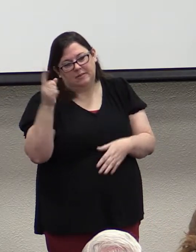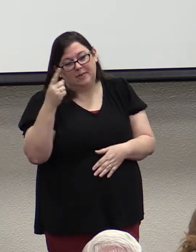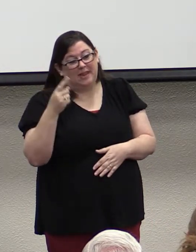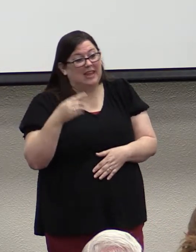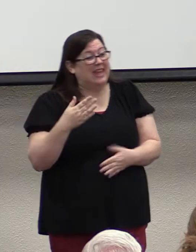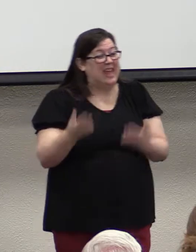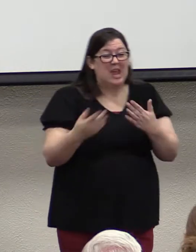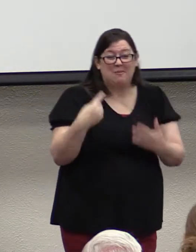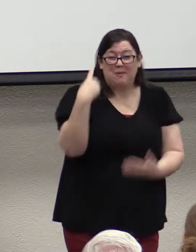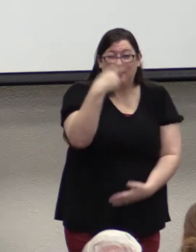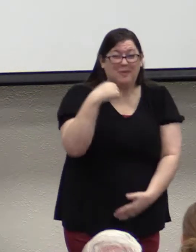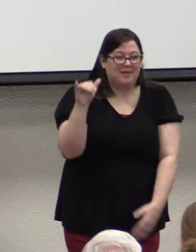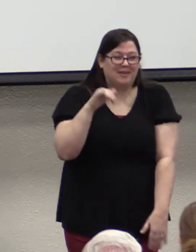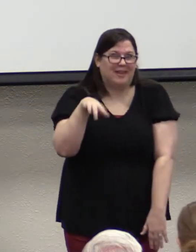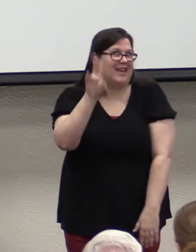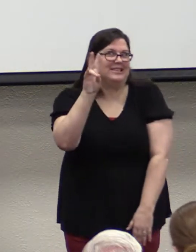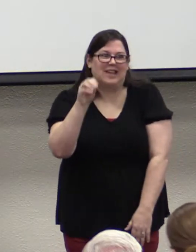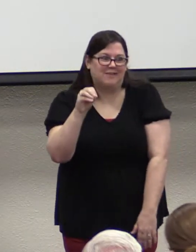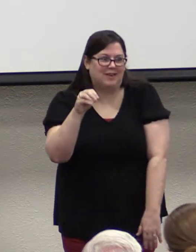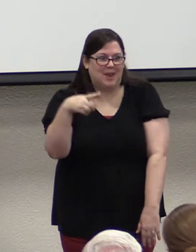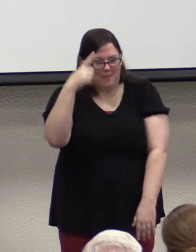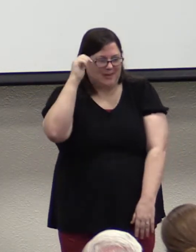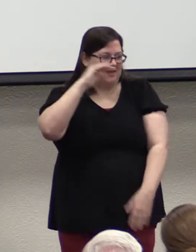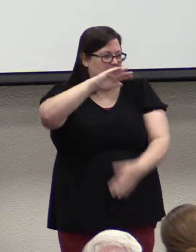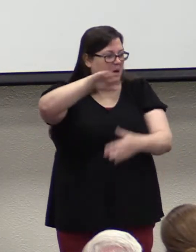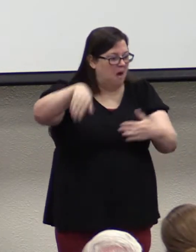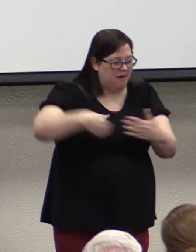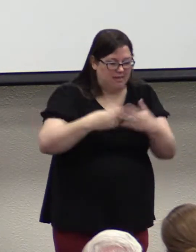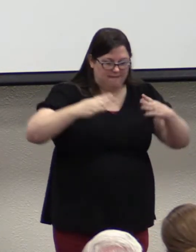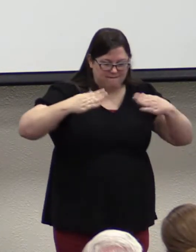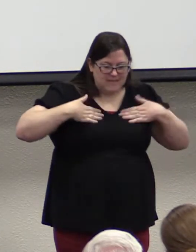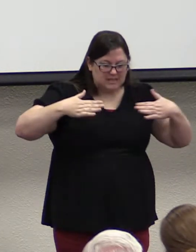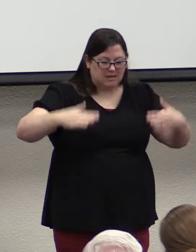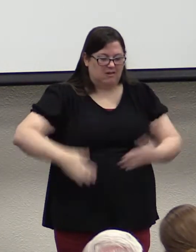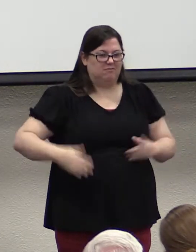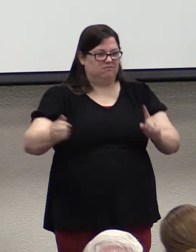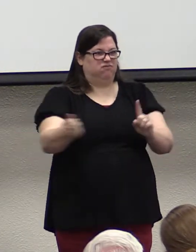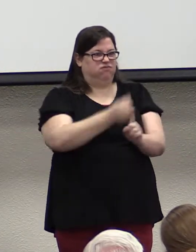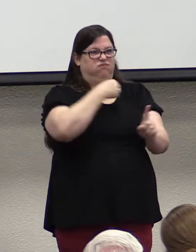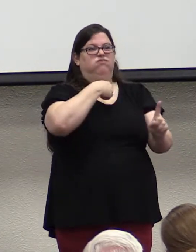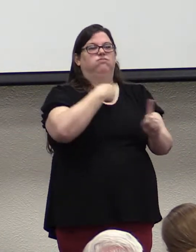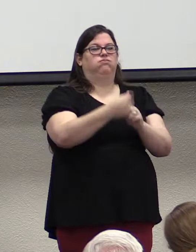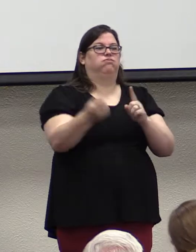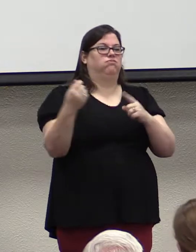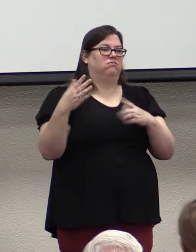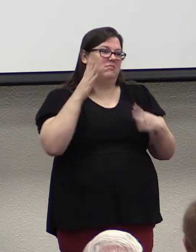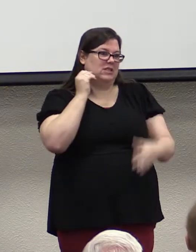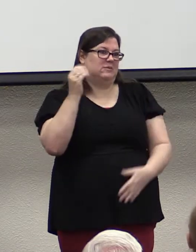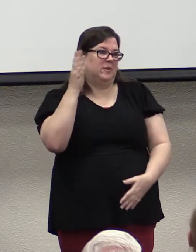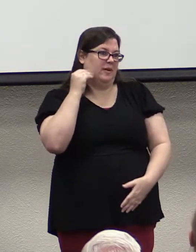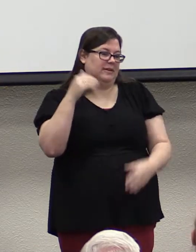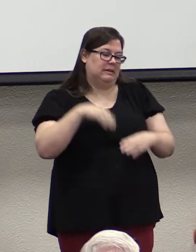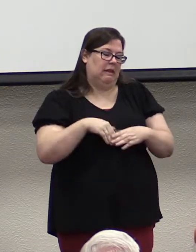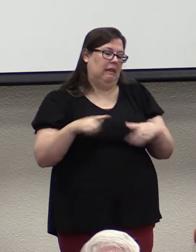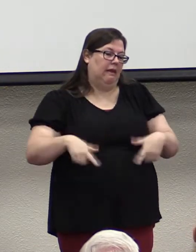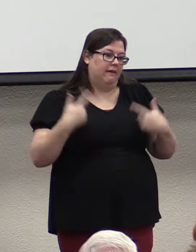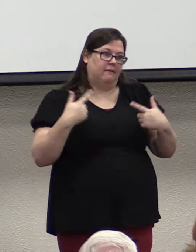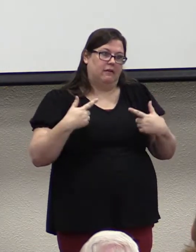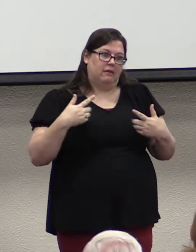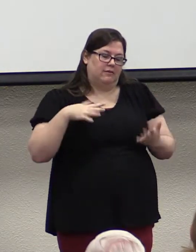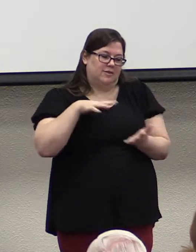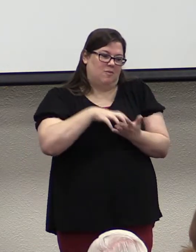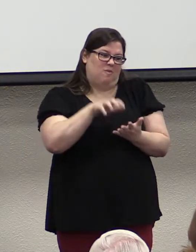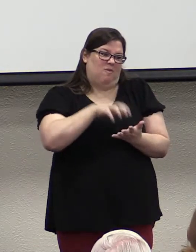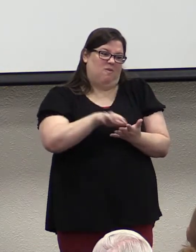70-something. Because of all the physical abuse and torture that he had been through in his life. He was in rough shape.